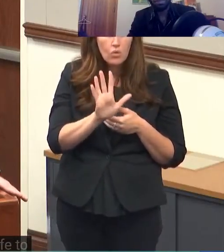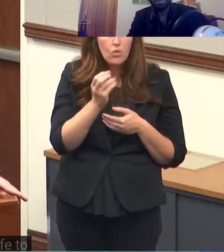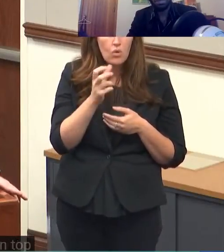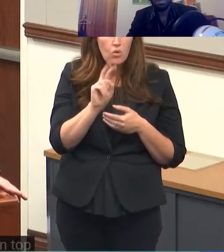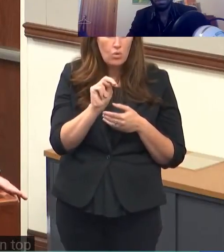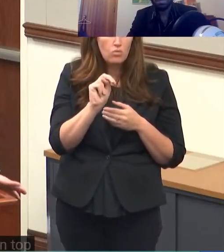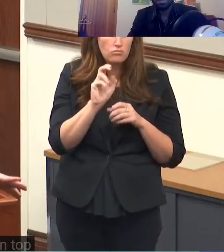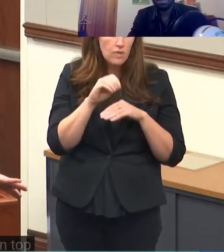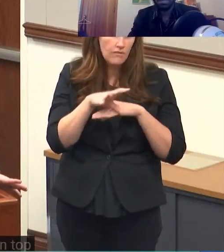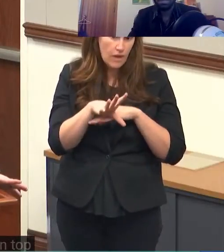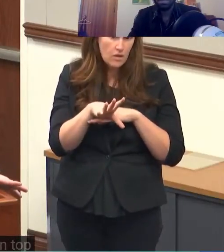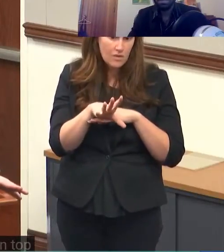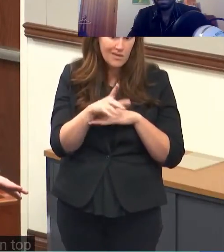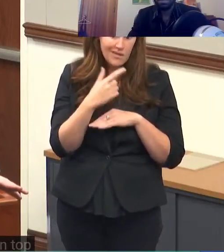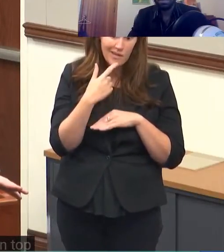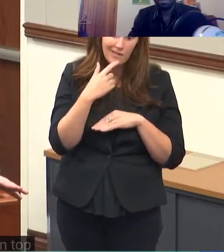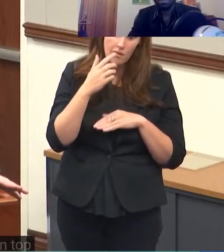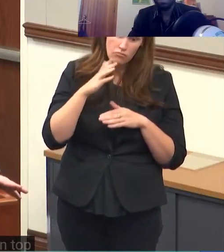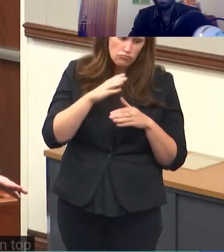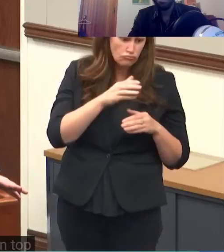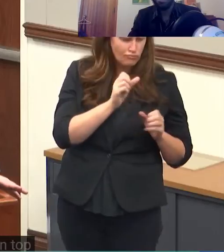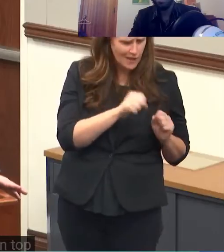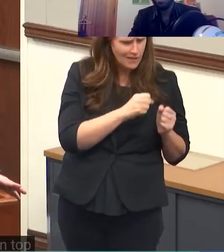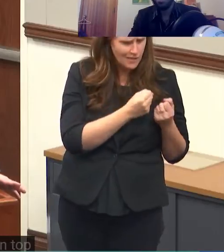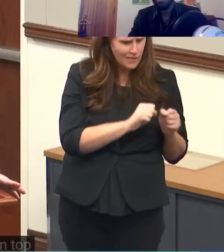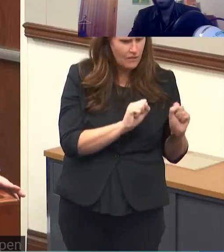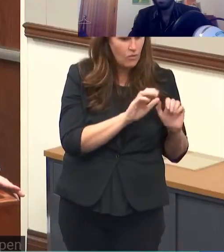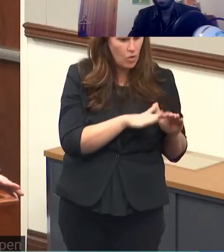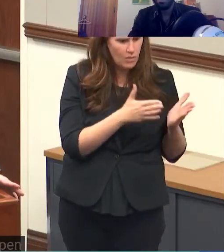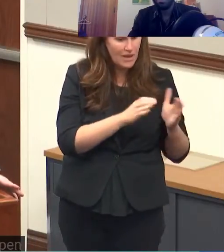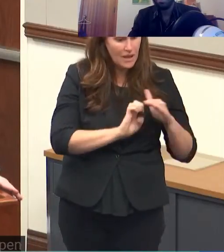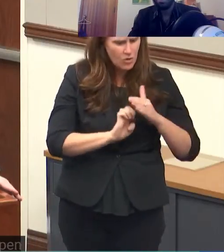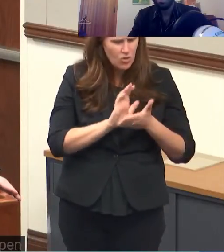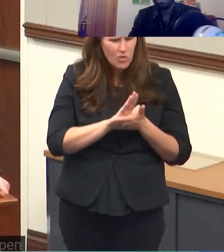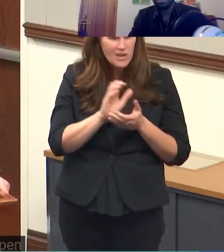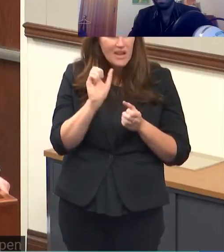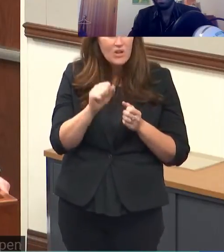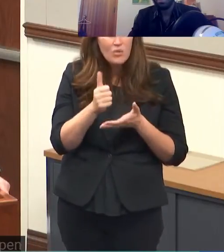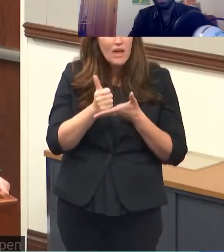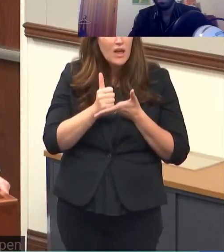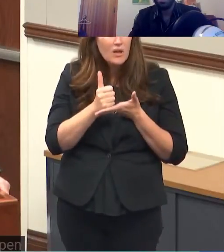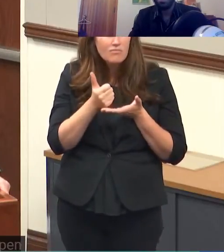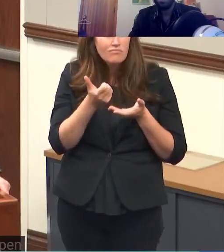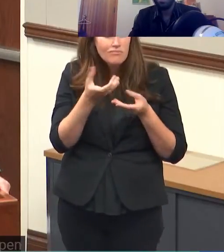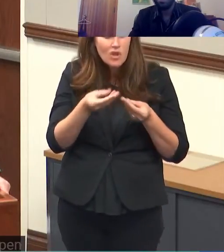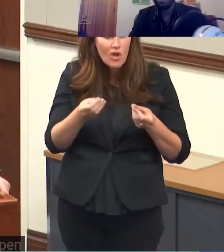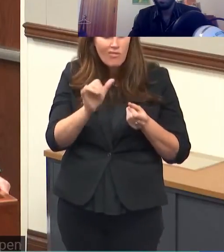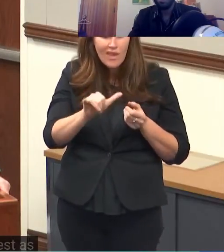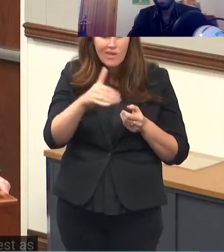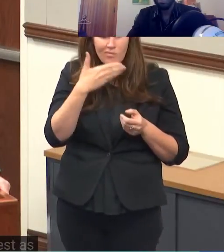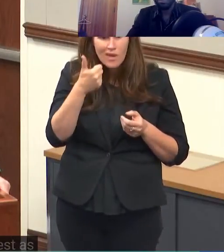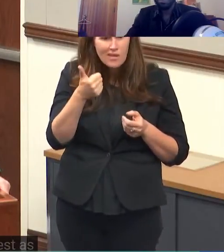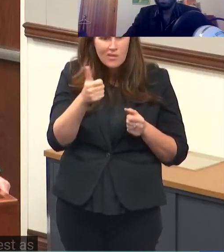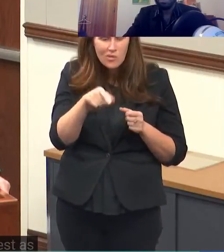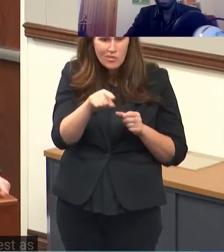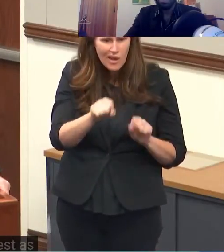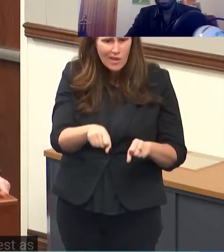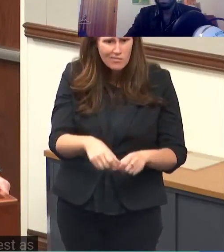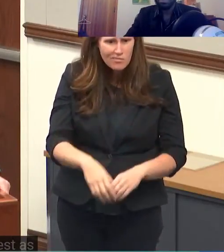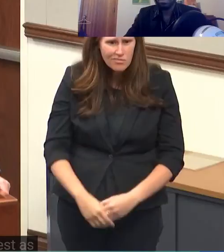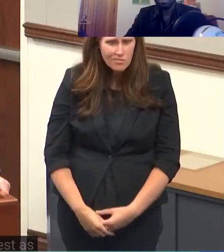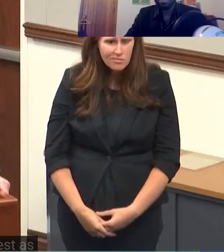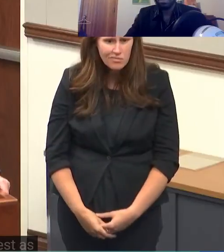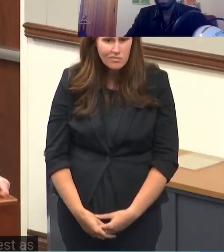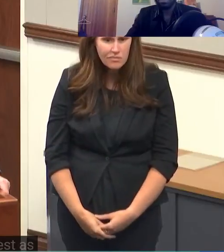top health advisors apparently said that it was safe to reopen elementary schools. Can you just help us reconcile that best as you can?